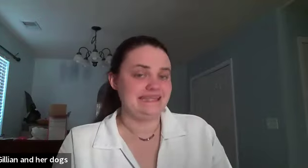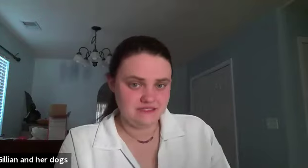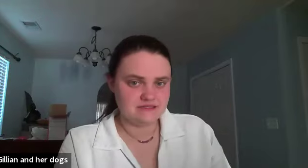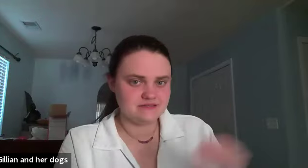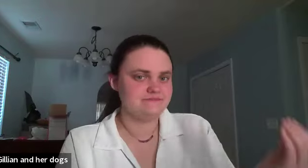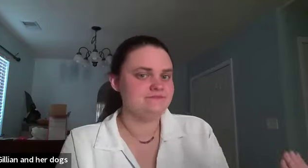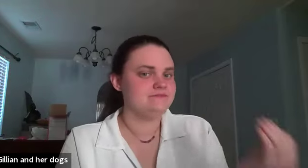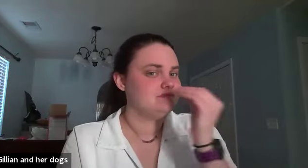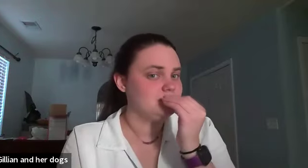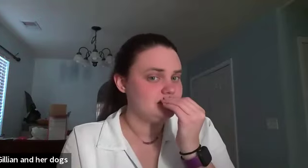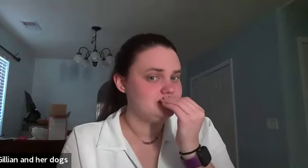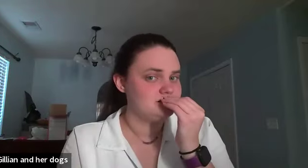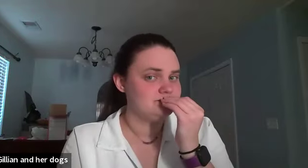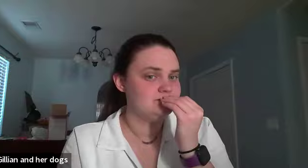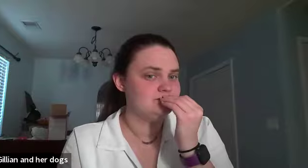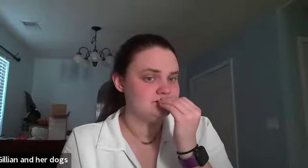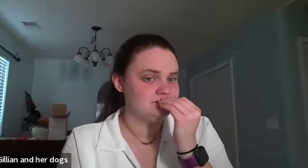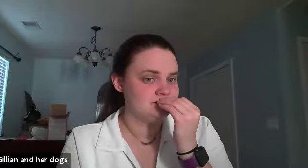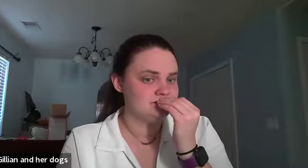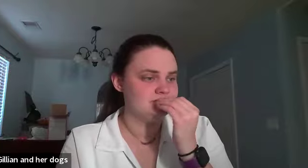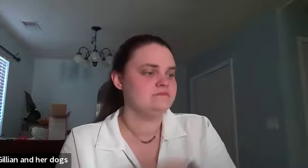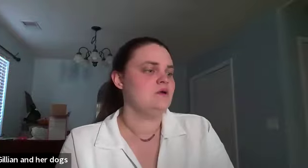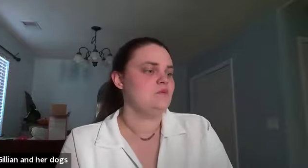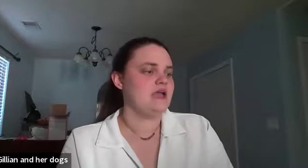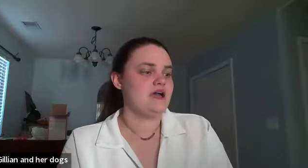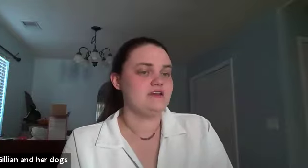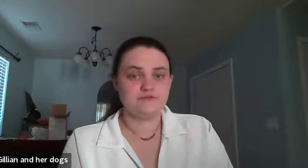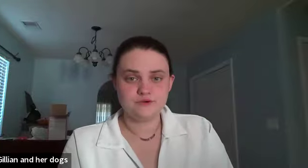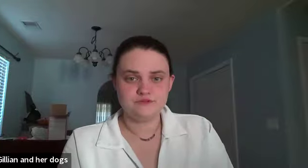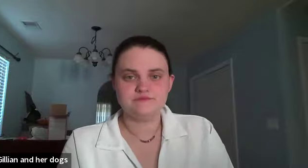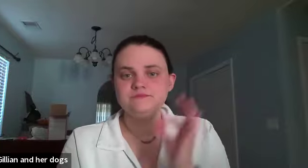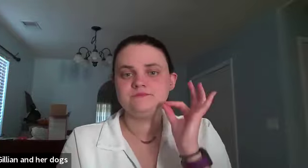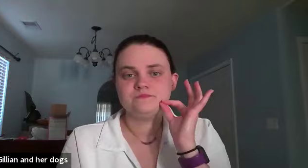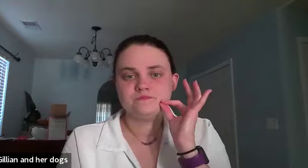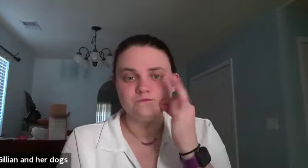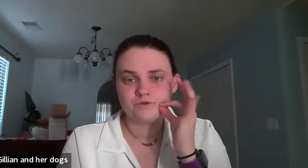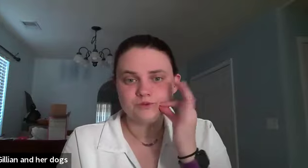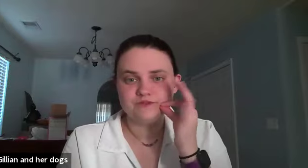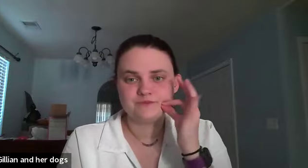had eat, eat. We had fruit, fruit.